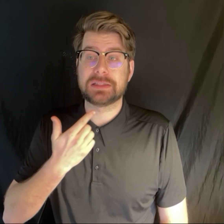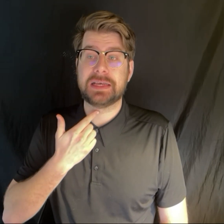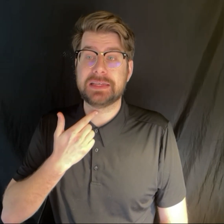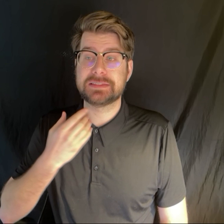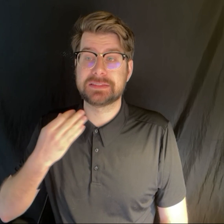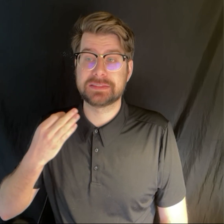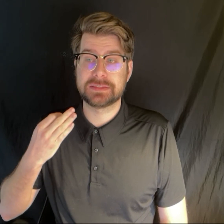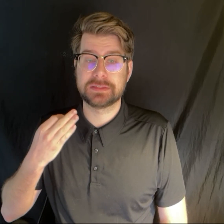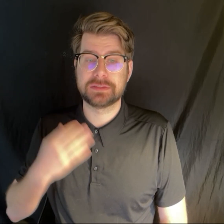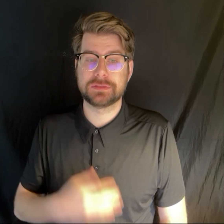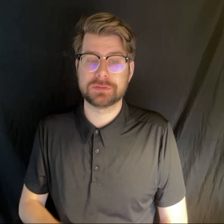Ellis,